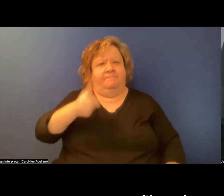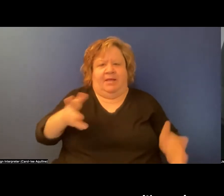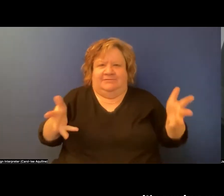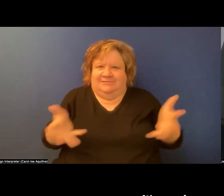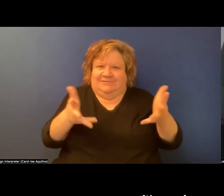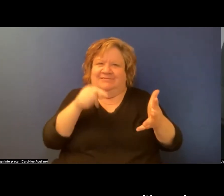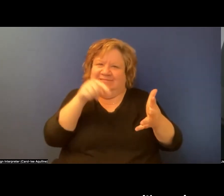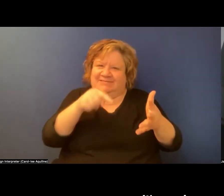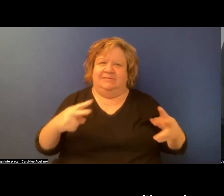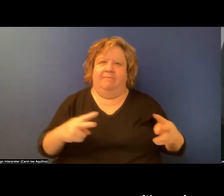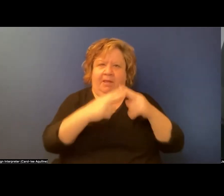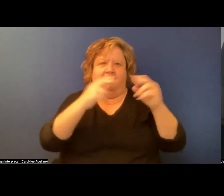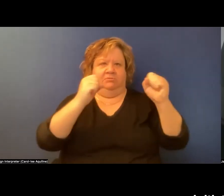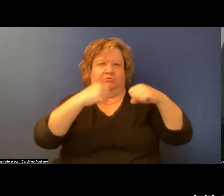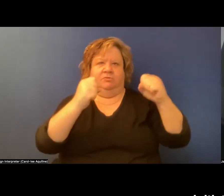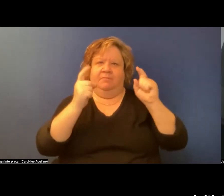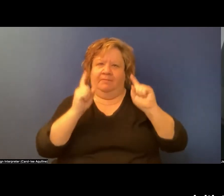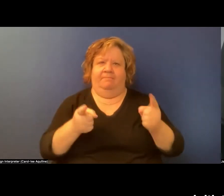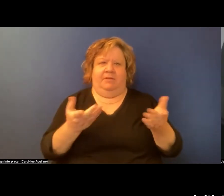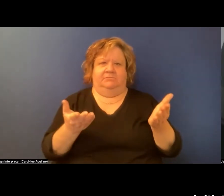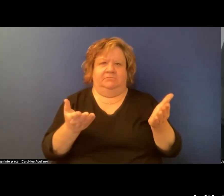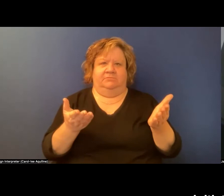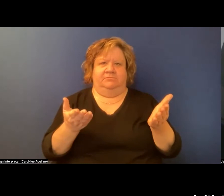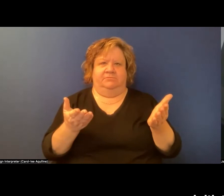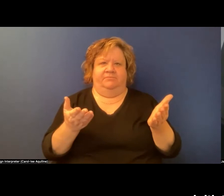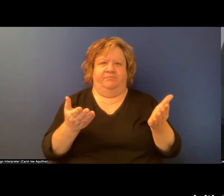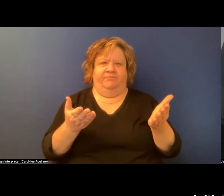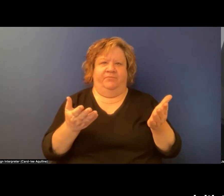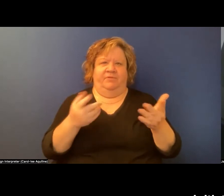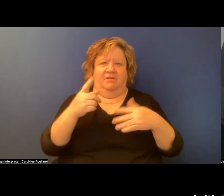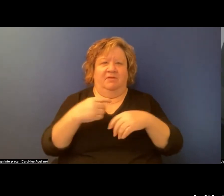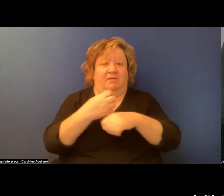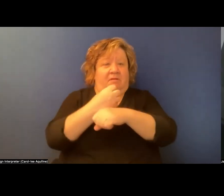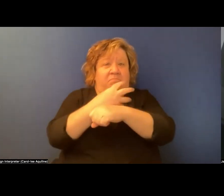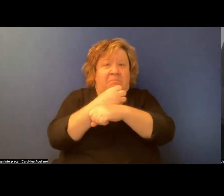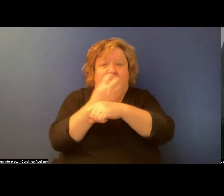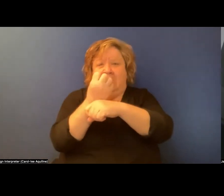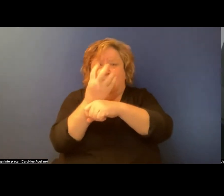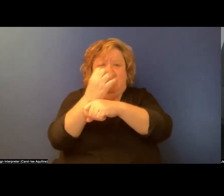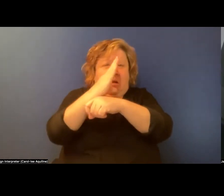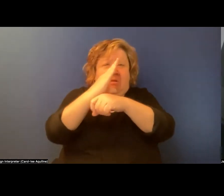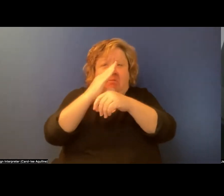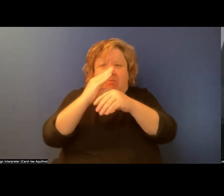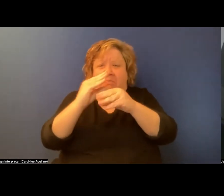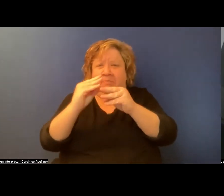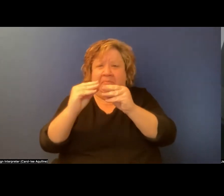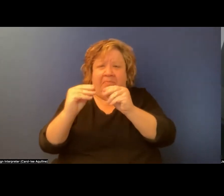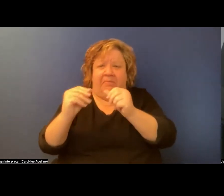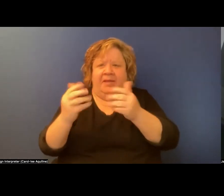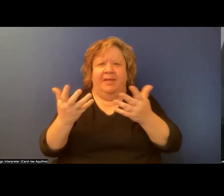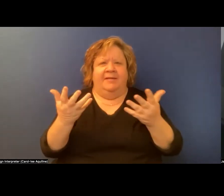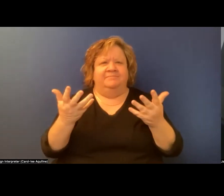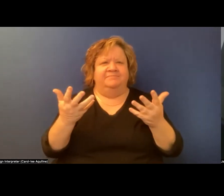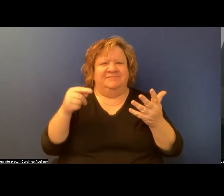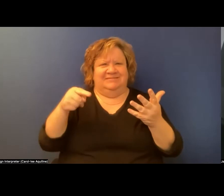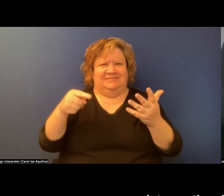attention to how carbon pricing initiatives affect groups in vulnerable situations. We still work to